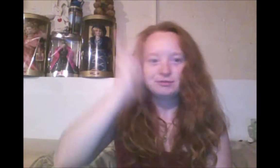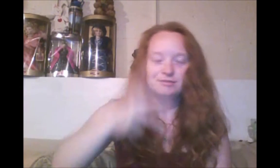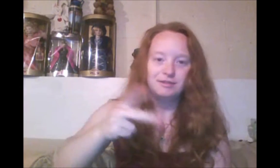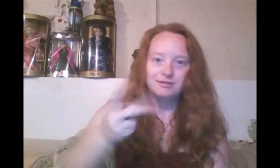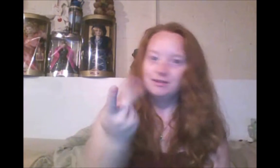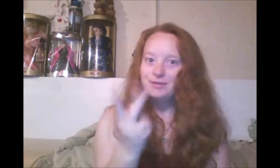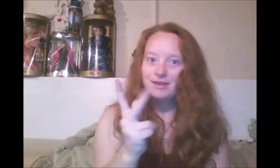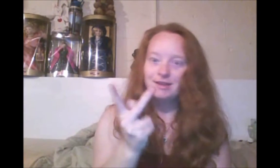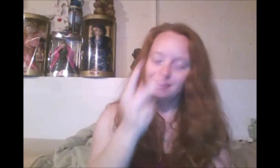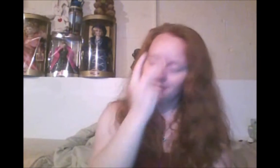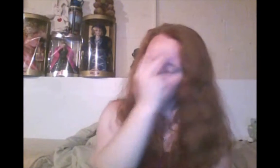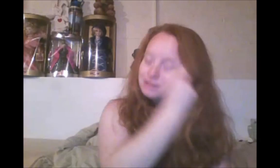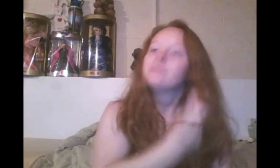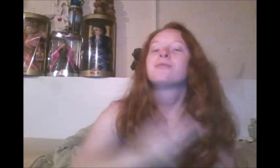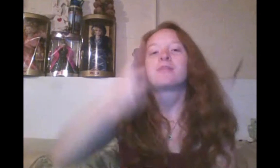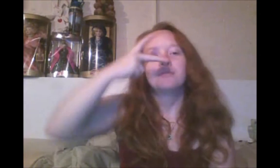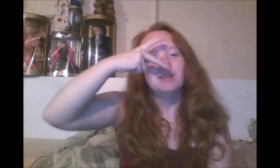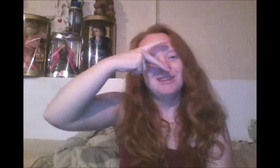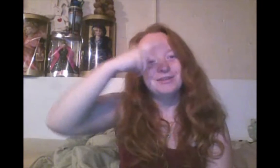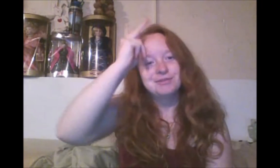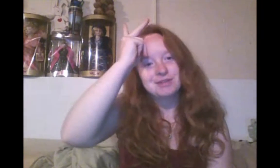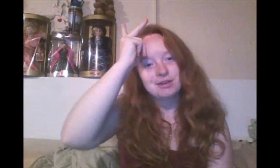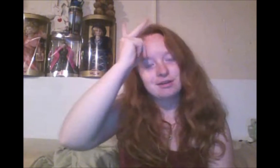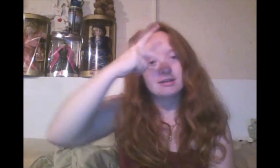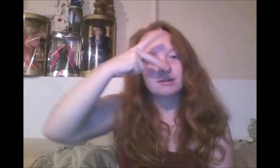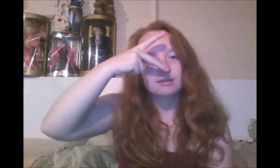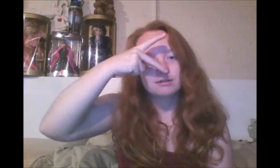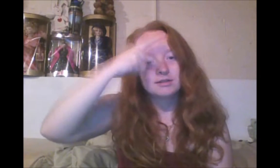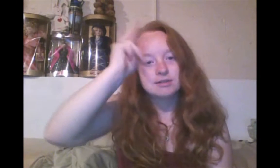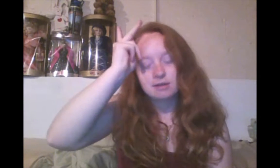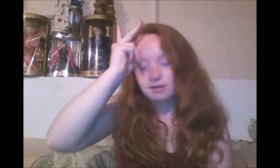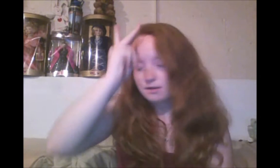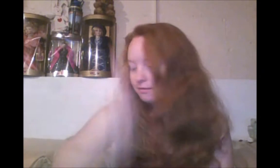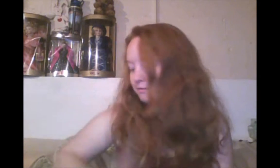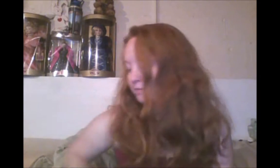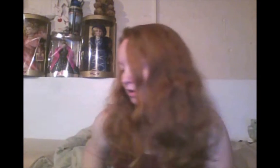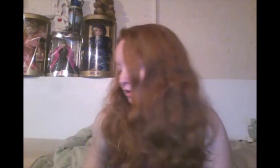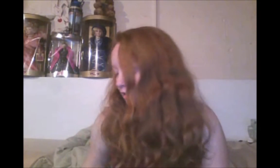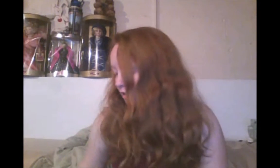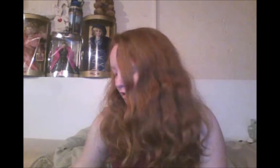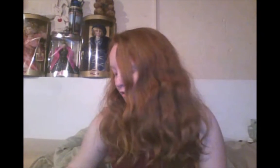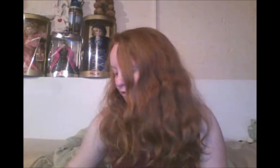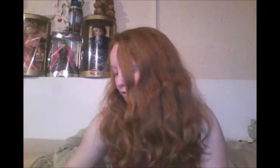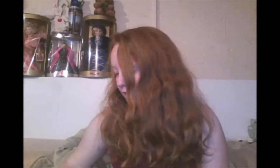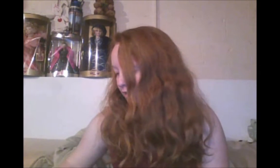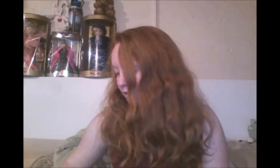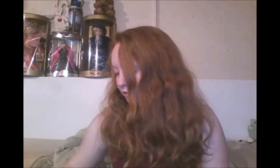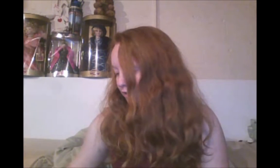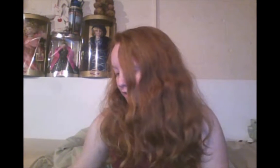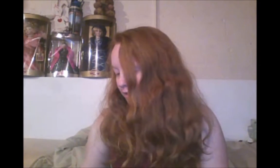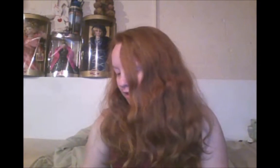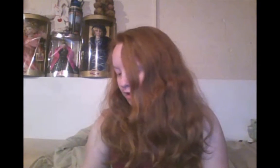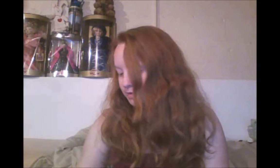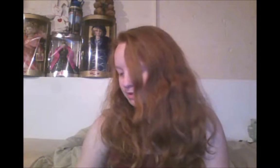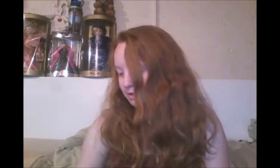You know, P-U, skunk. Alright, that's for that page. What's